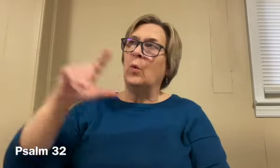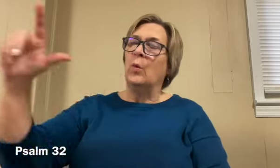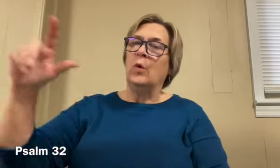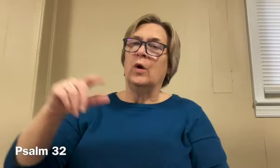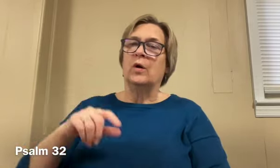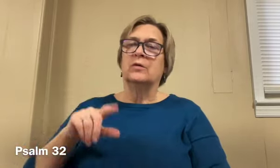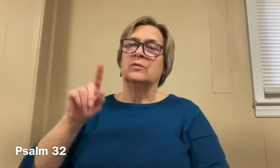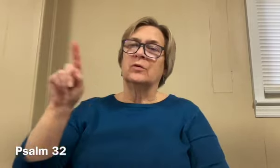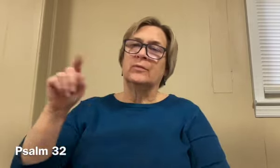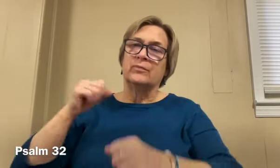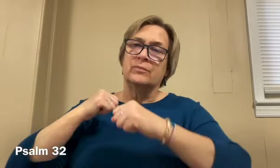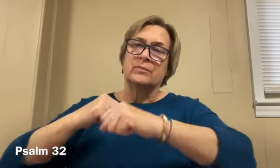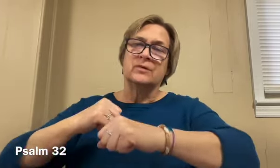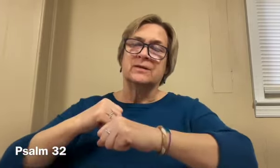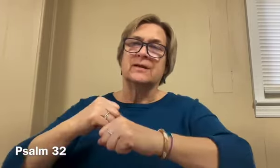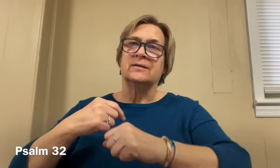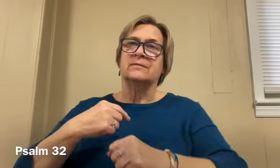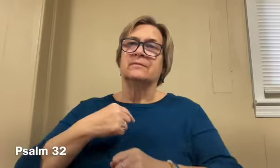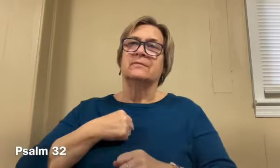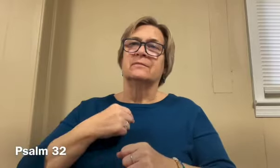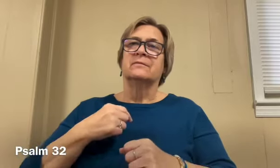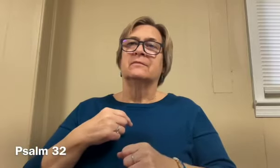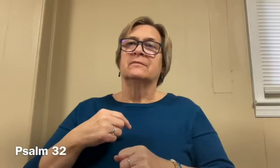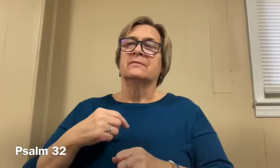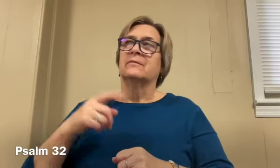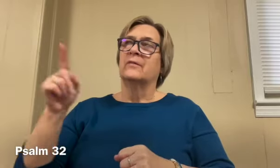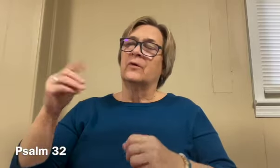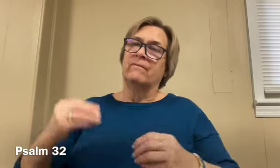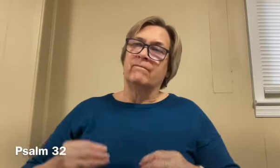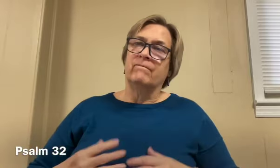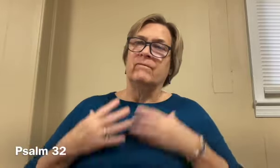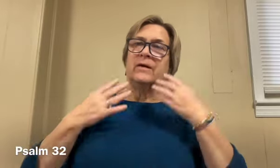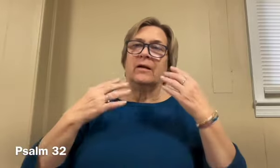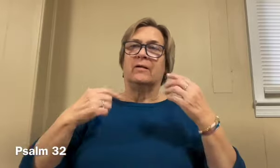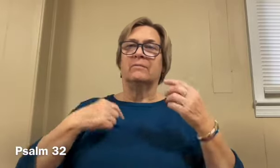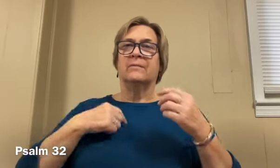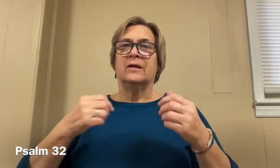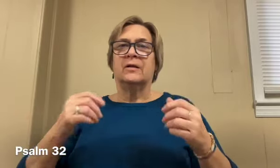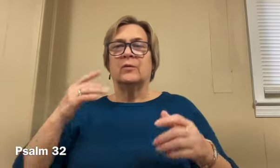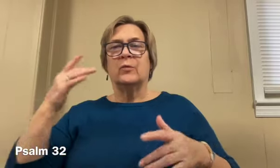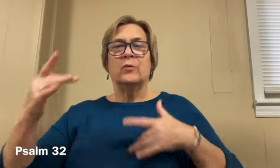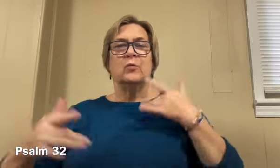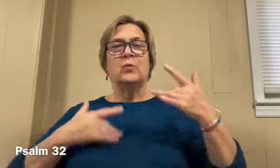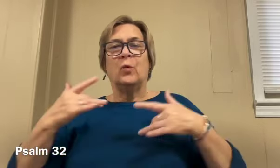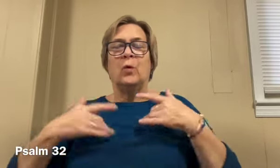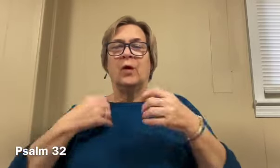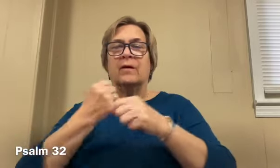I turn to you, Lord, in time of trouble, and you fill me with the joy of salvation.